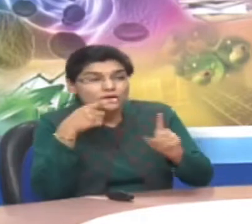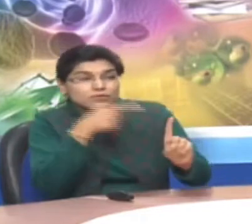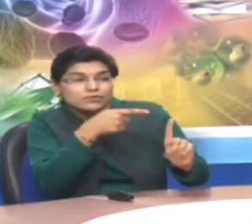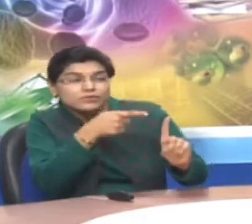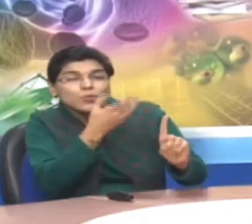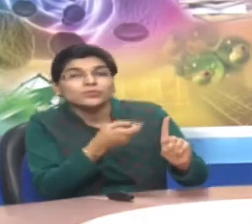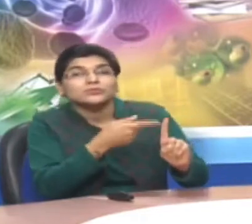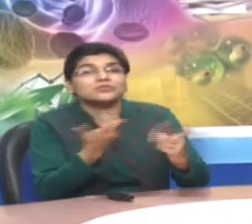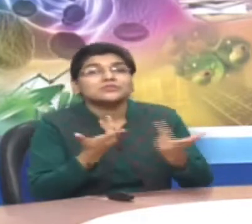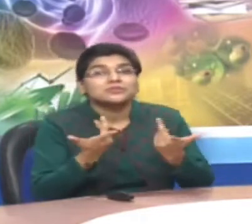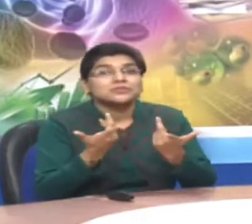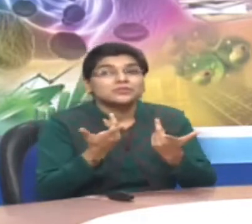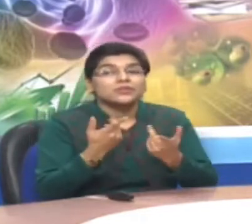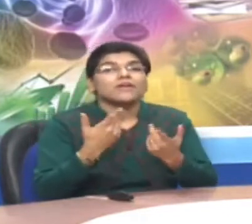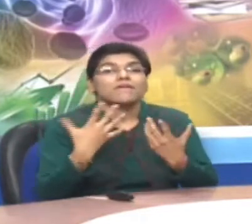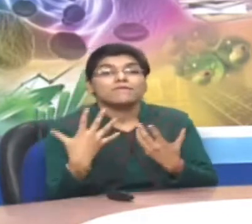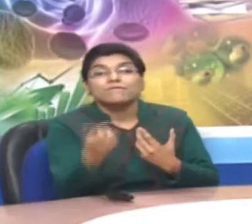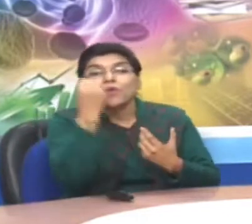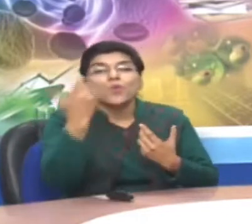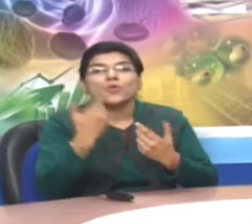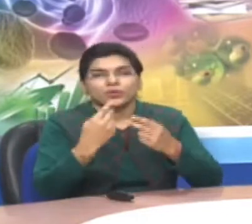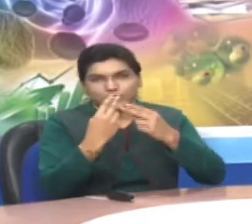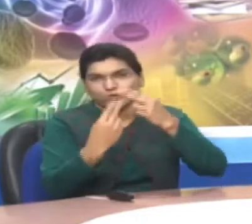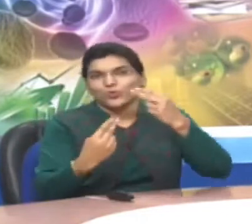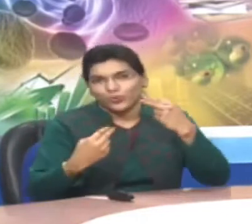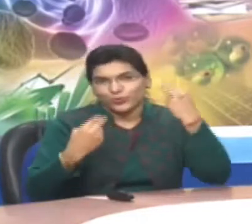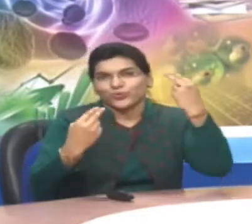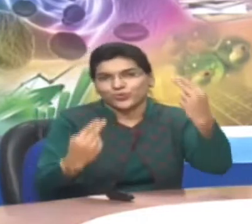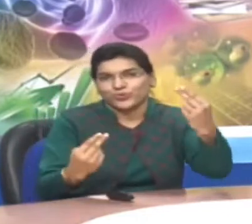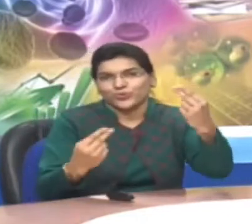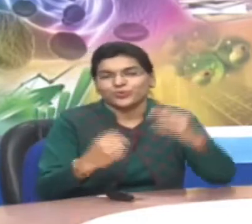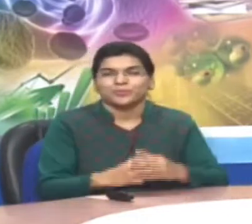So let us find out what he wants from Gerard.